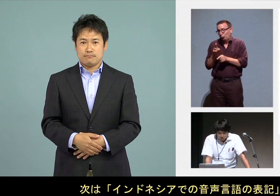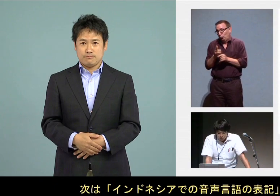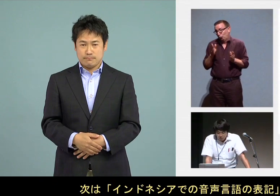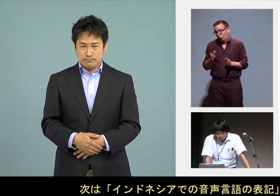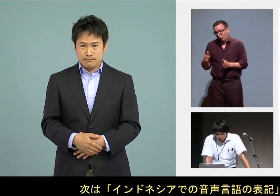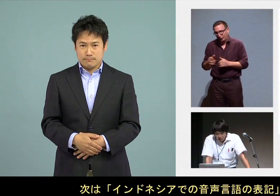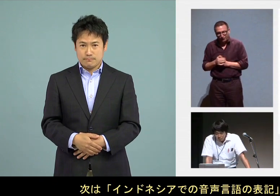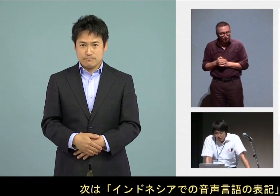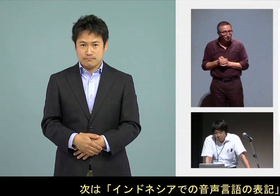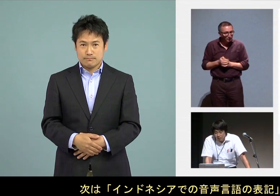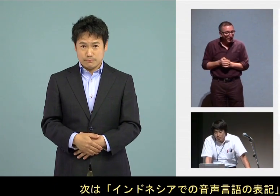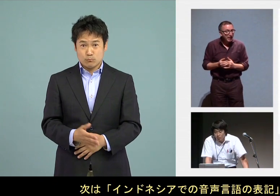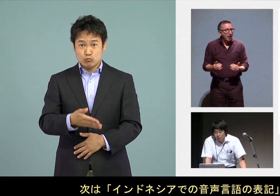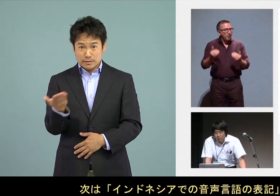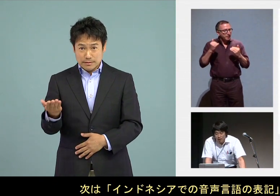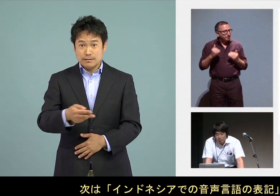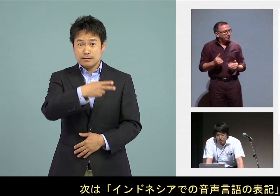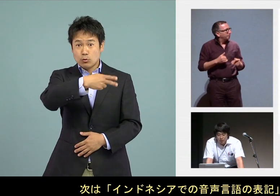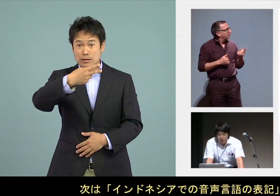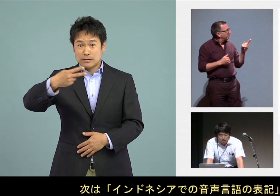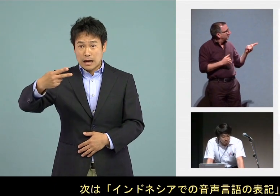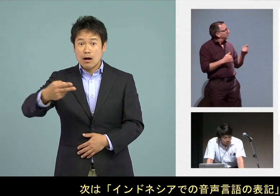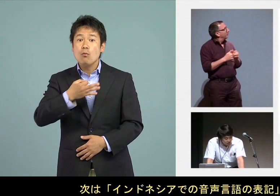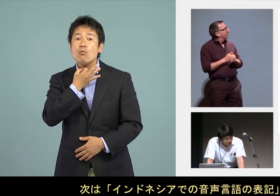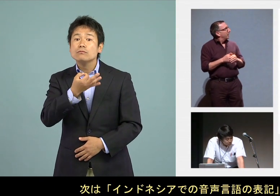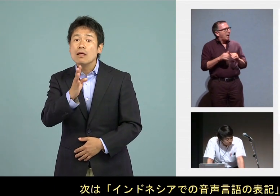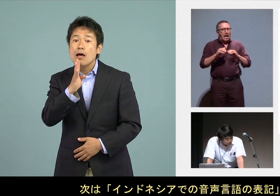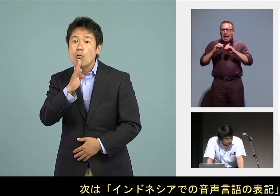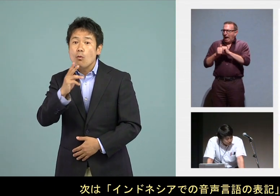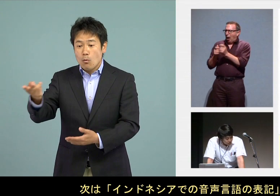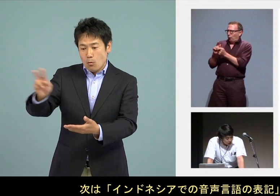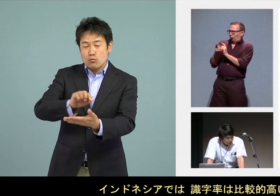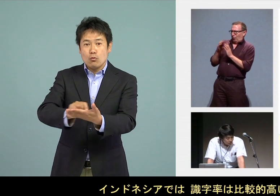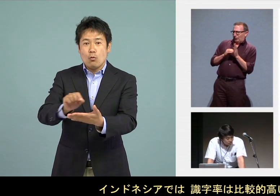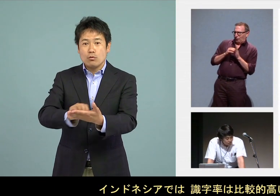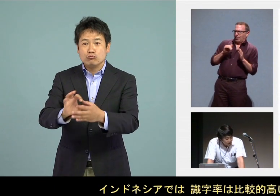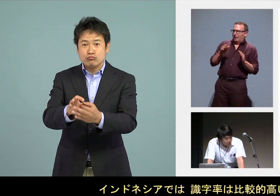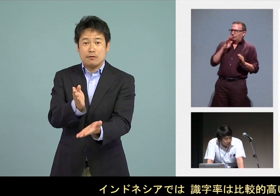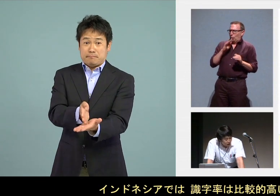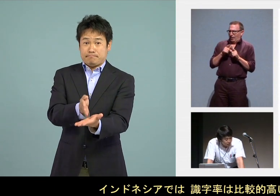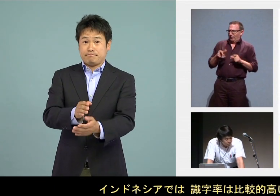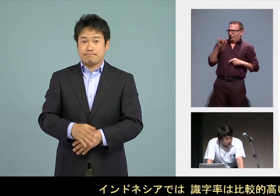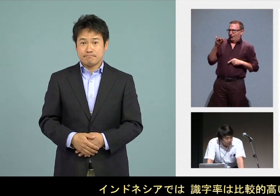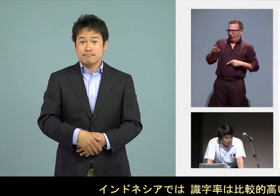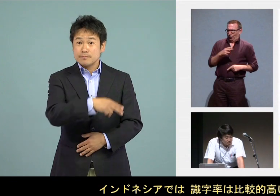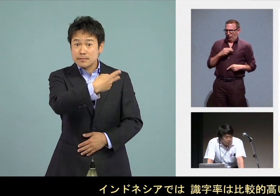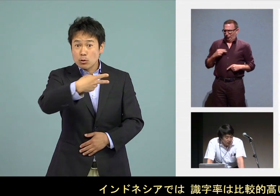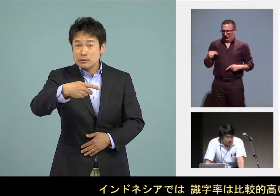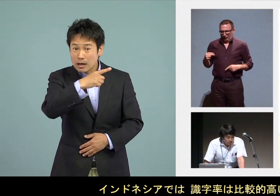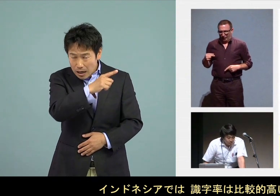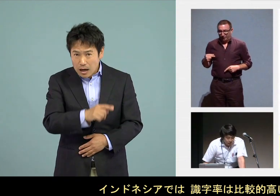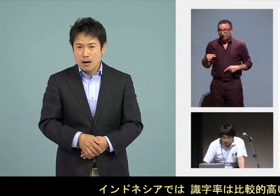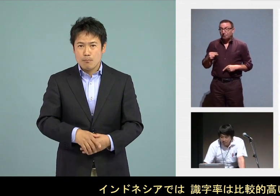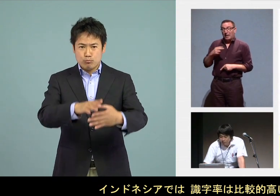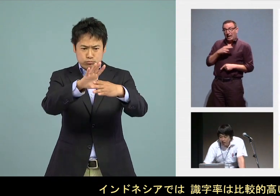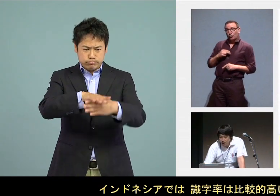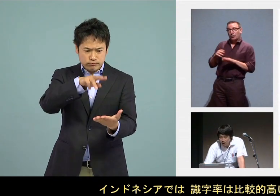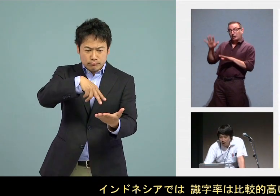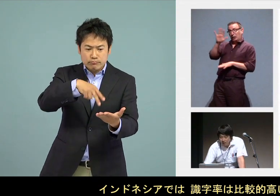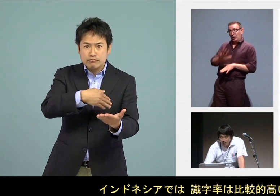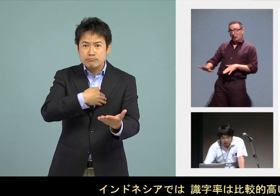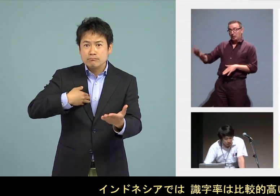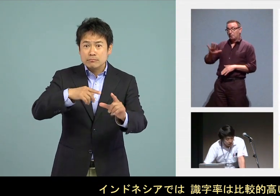Okay, transcribing a spoken language in Indonesia. In Indonesia, literacy rate is